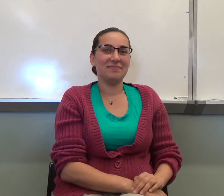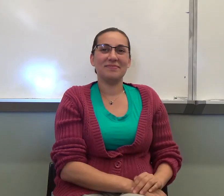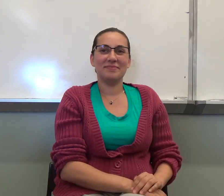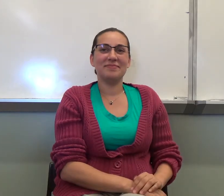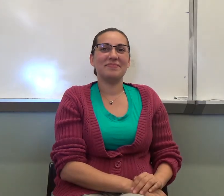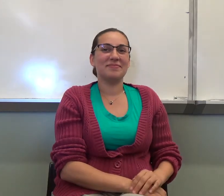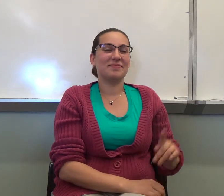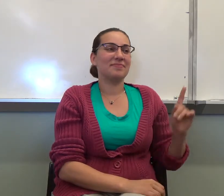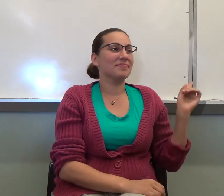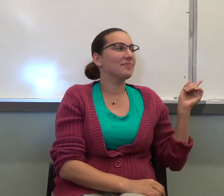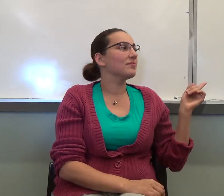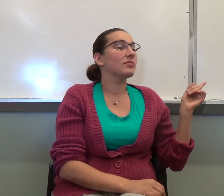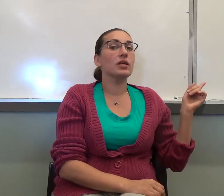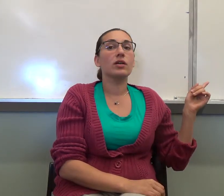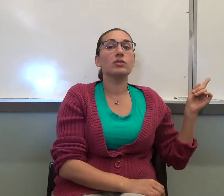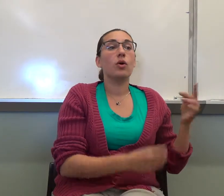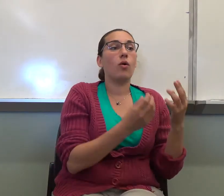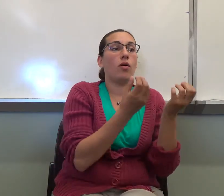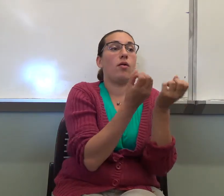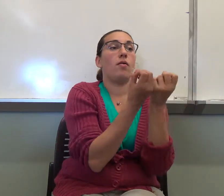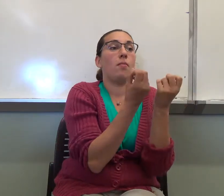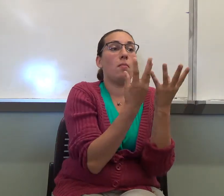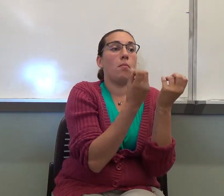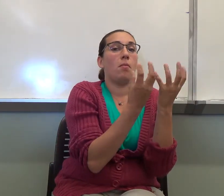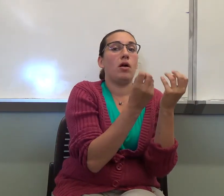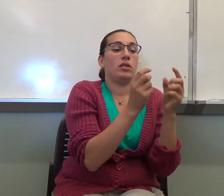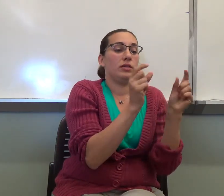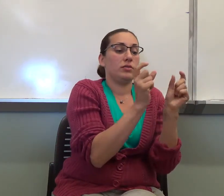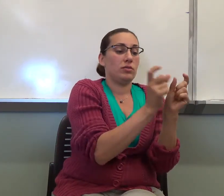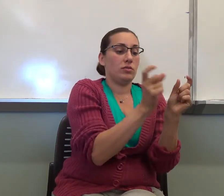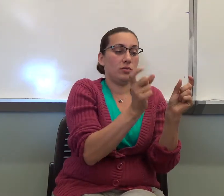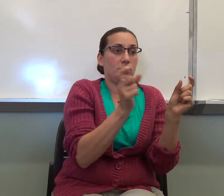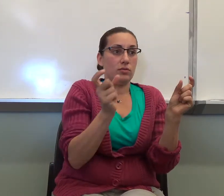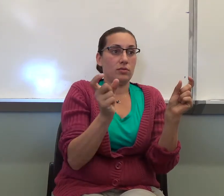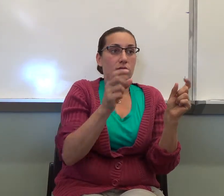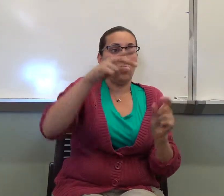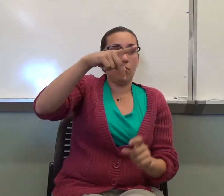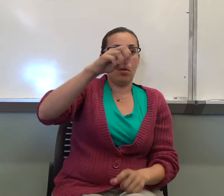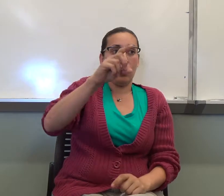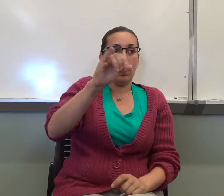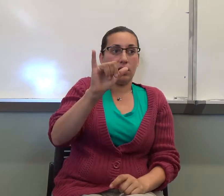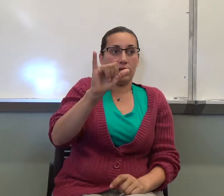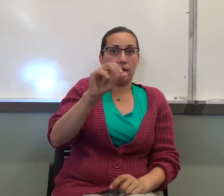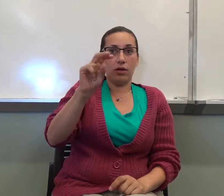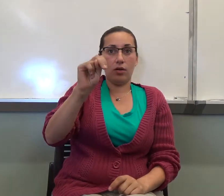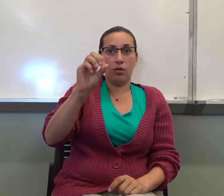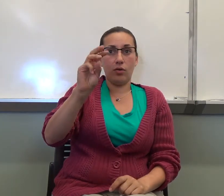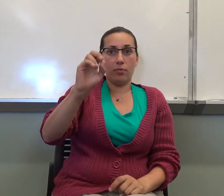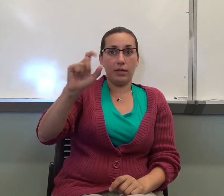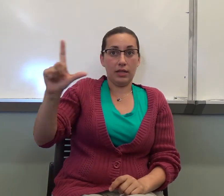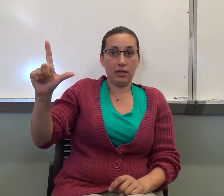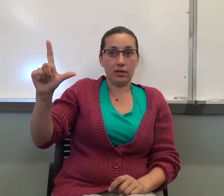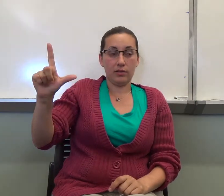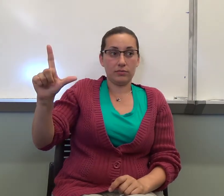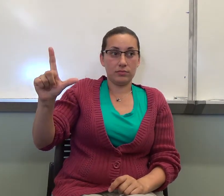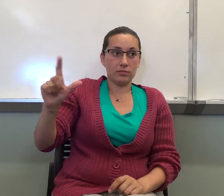So a typical polynomial might be something like this, 2x squared plus 3x minus 4.